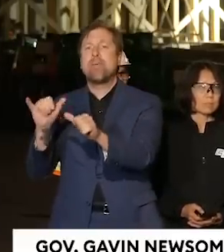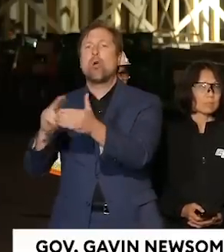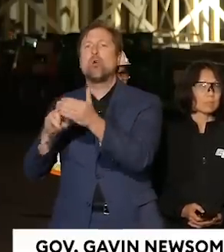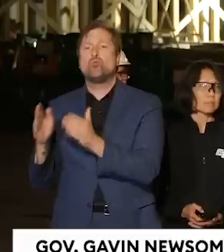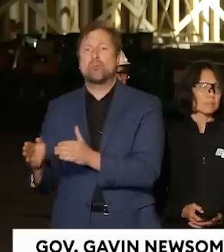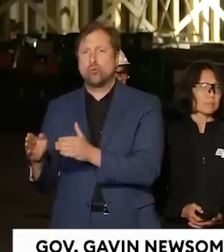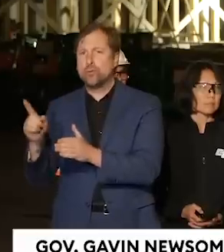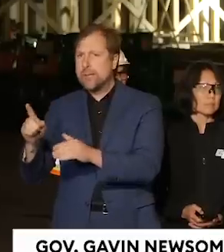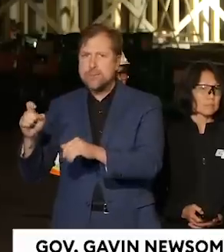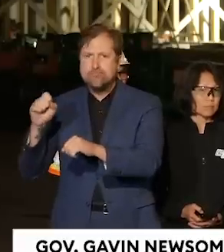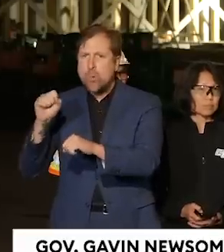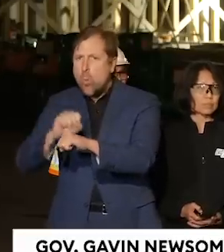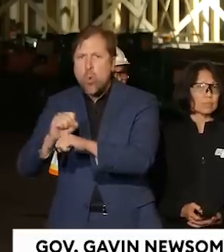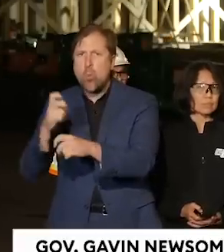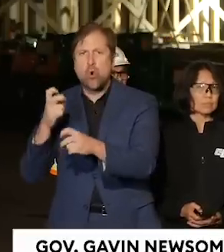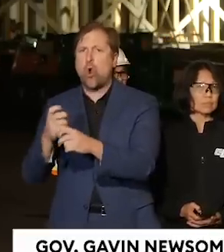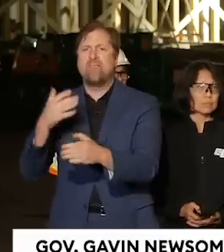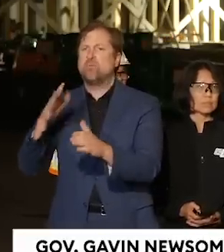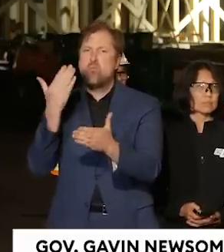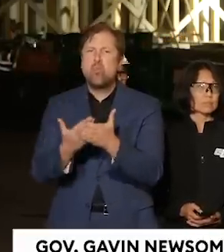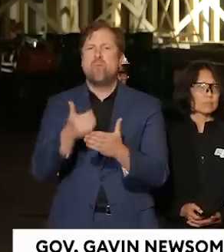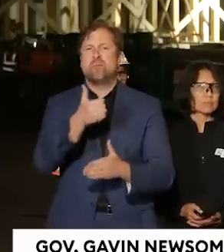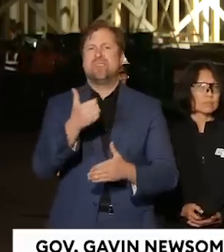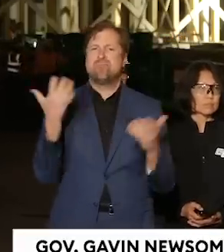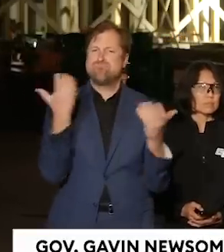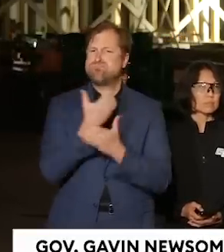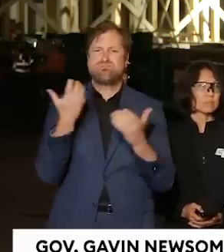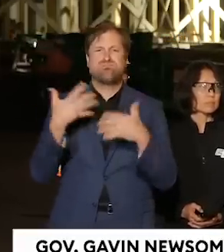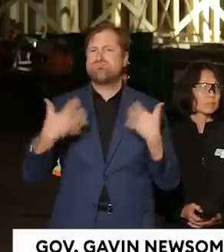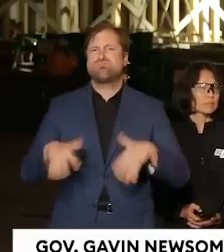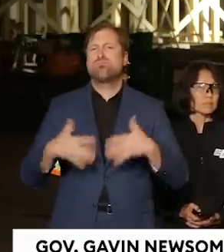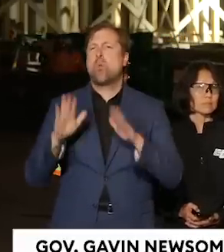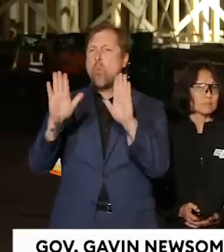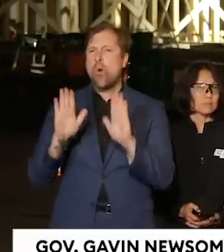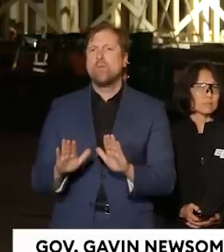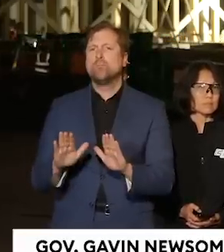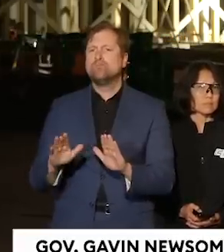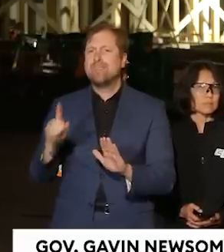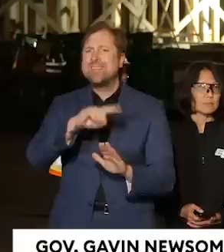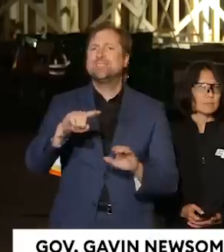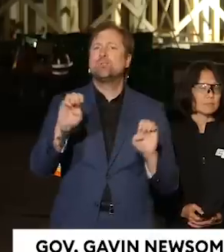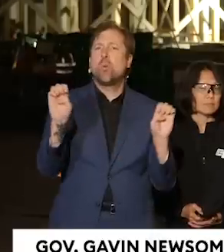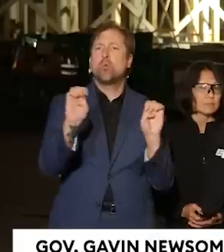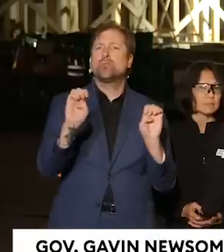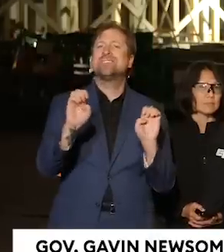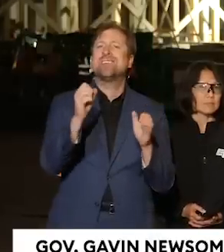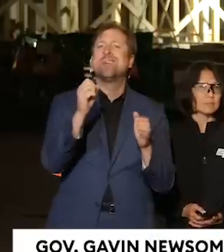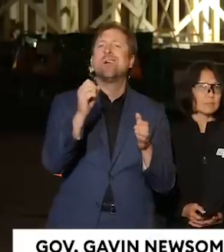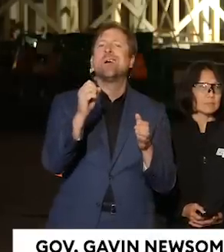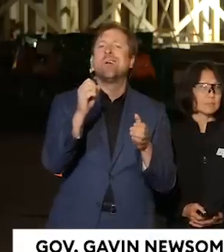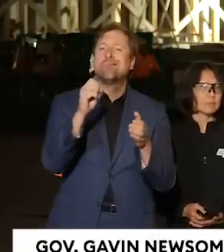running, and they're proving themselves to be at the next level. They were pre-approved emergency contractors for a